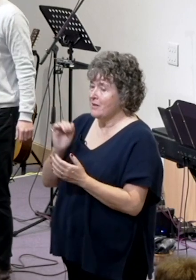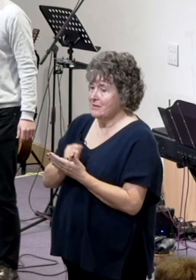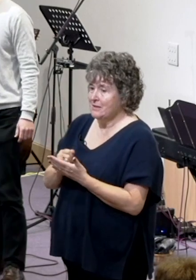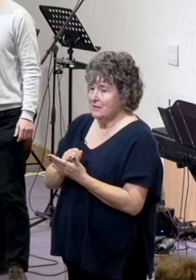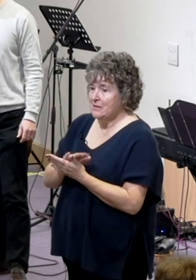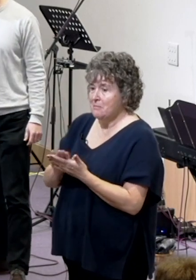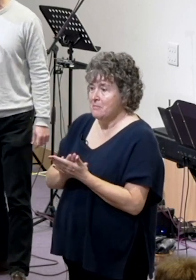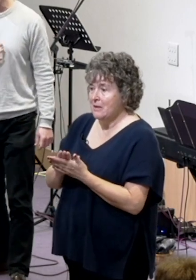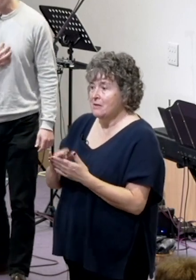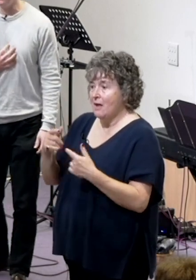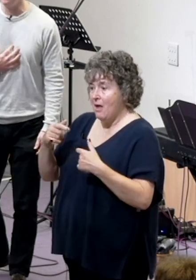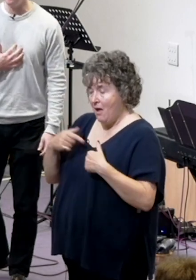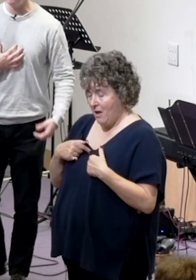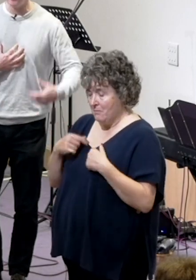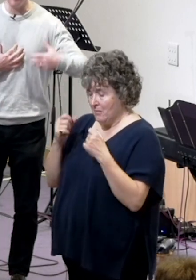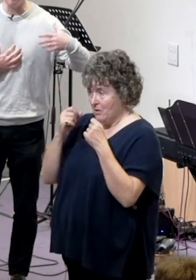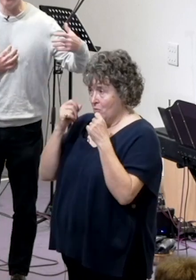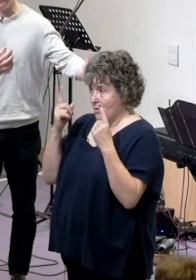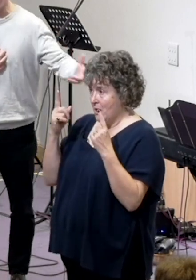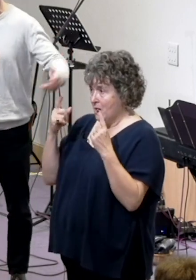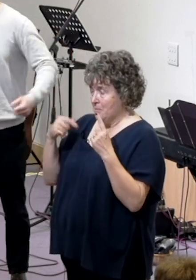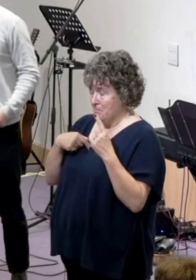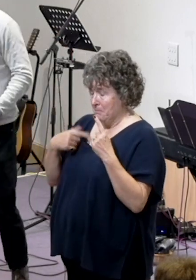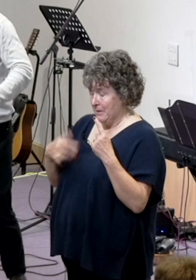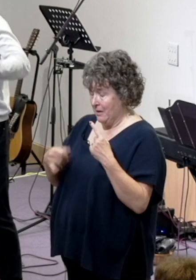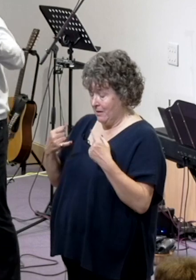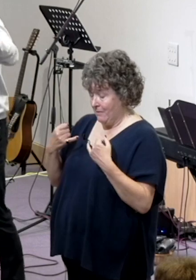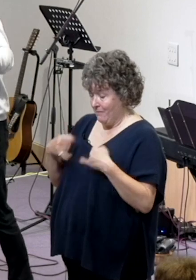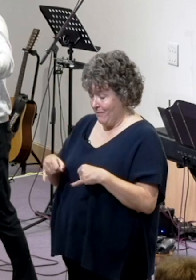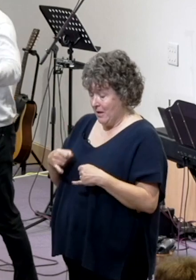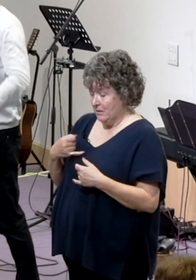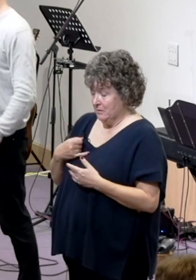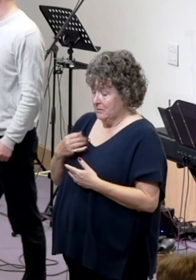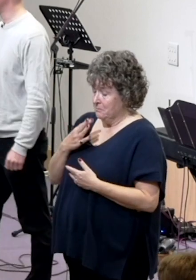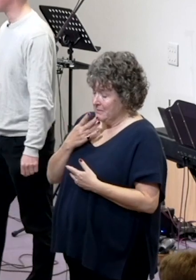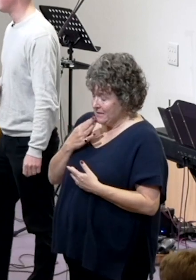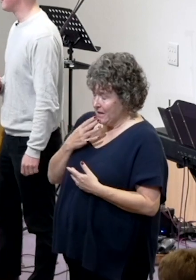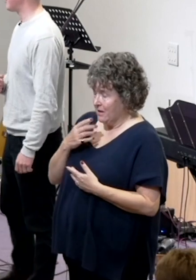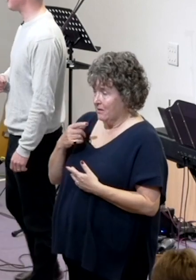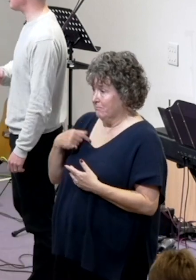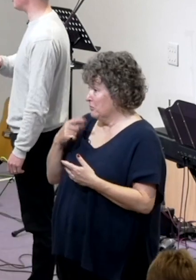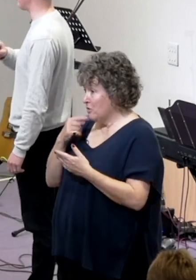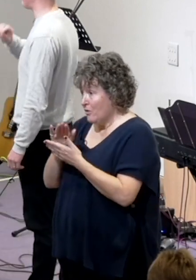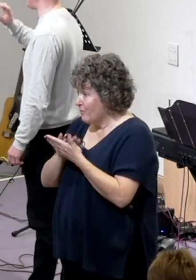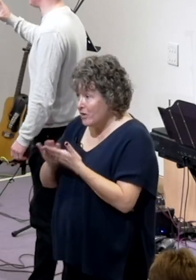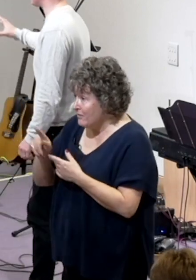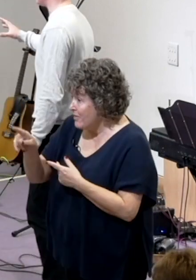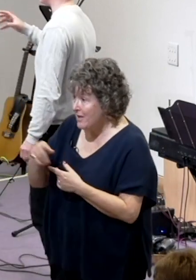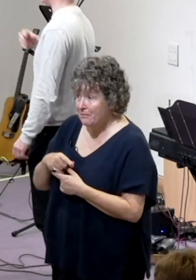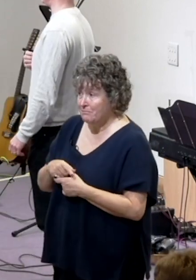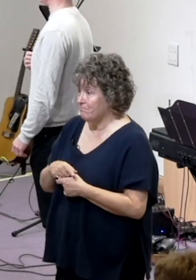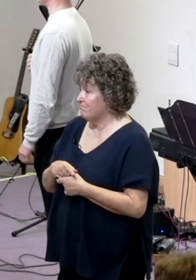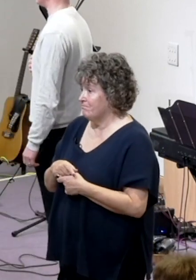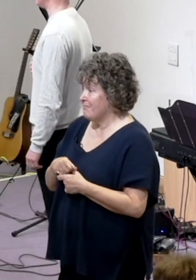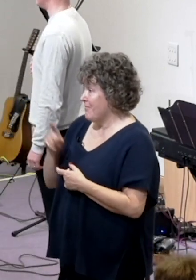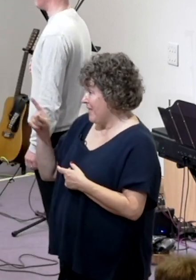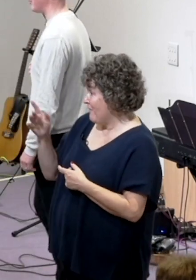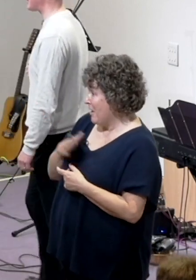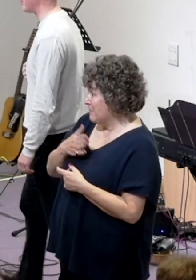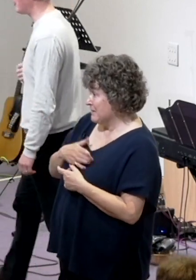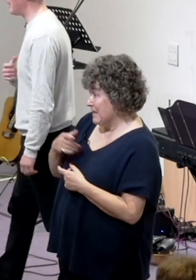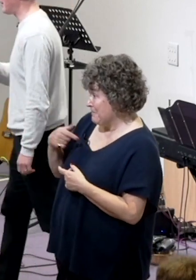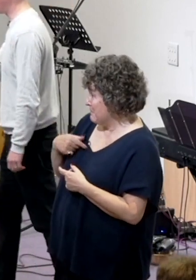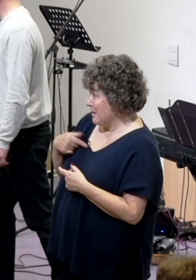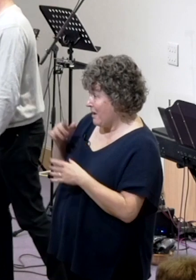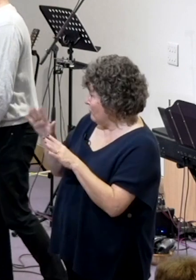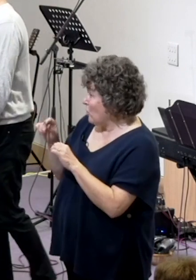that means is when I become aware that I have failed, that I've not forgiven someone, that I've not blessed someone who's cursed me, when I